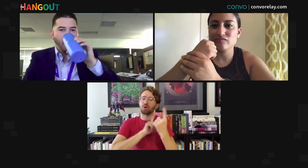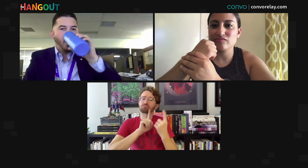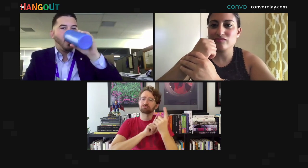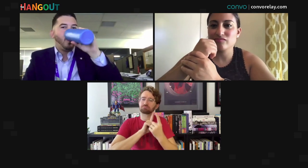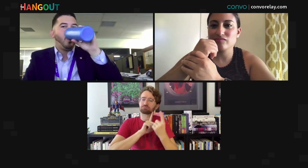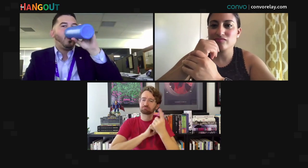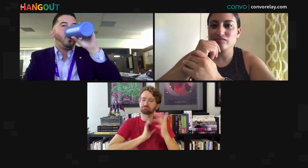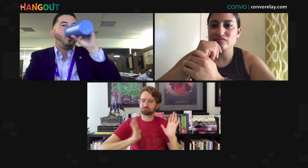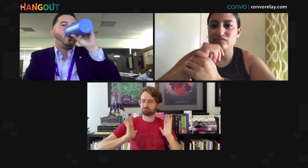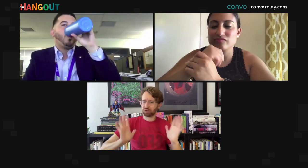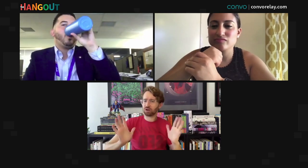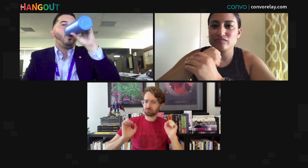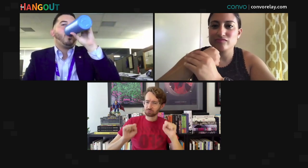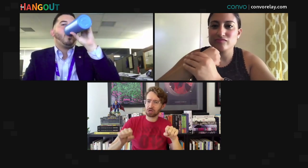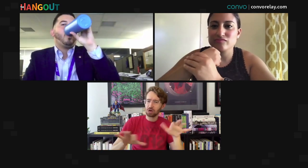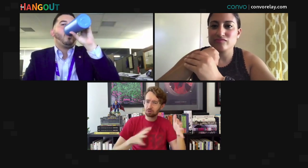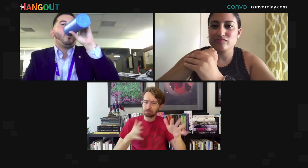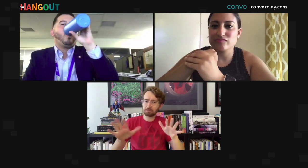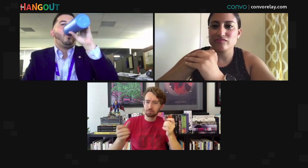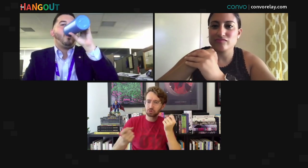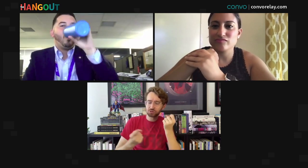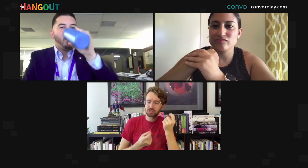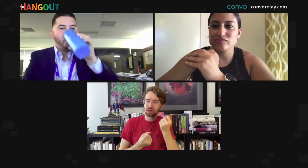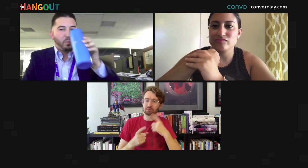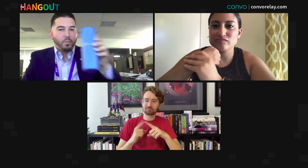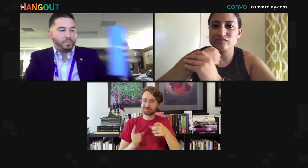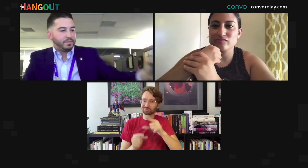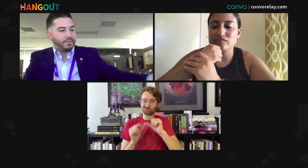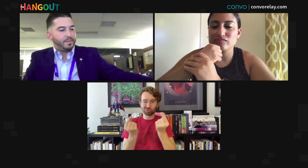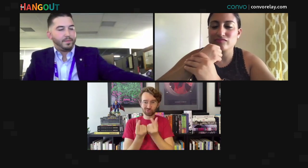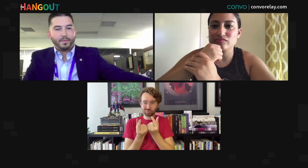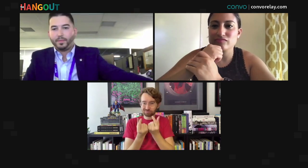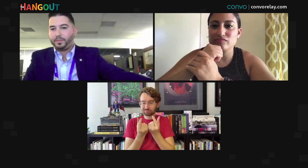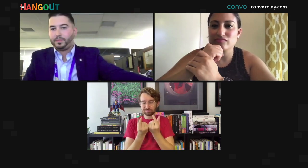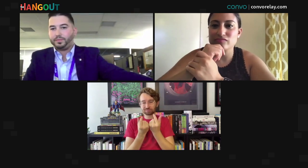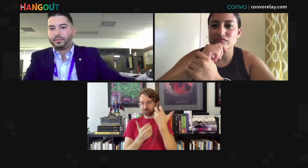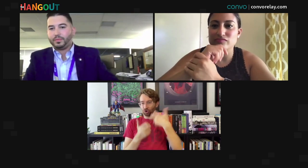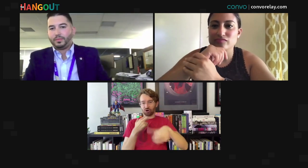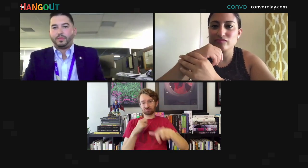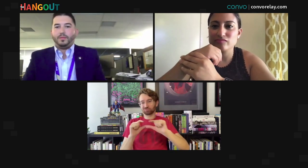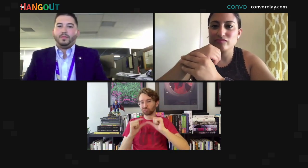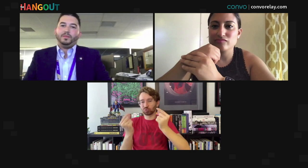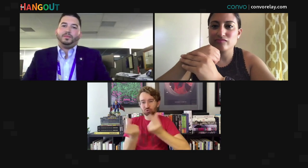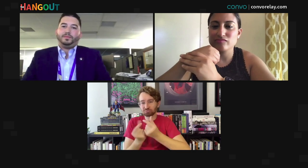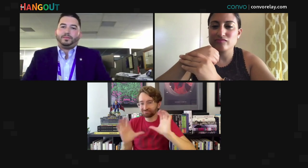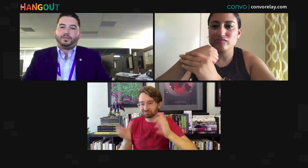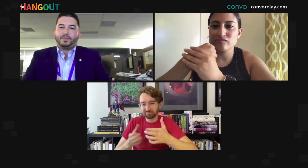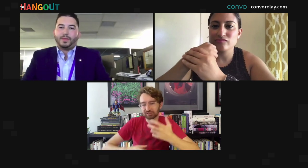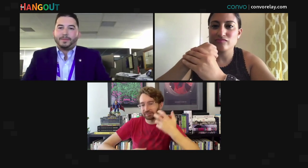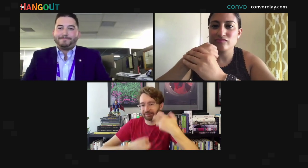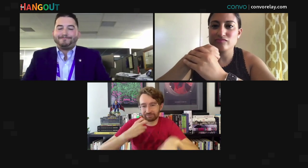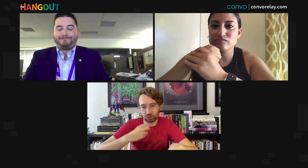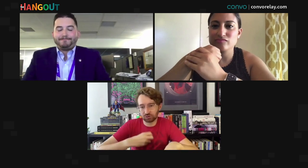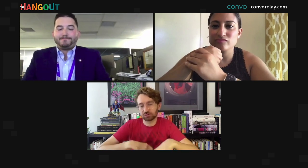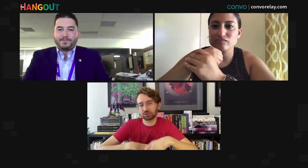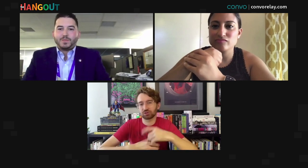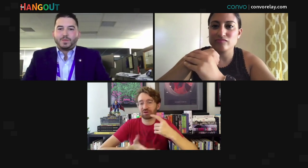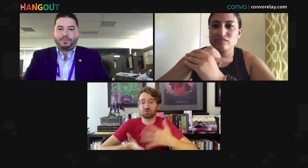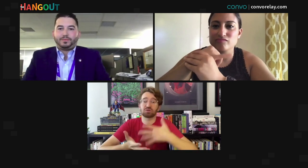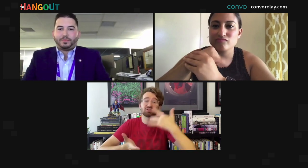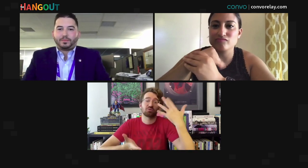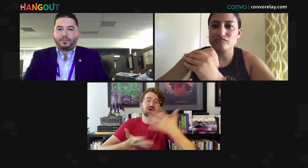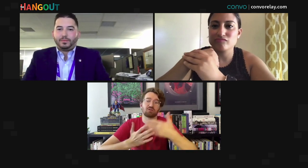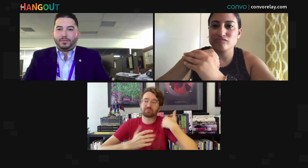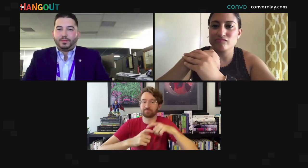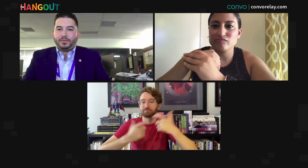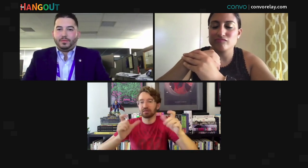great friends at work. And when we communicate one-on-one, it's pretty fine. We can understand one another. However, group settings is pretty